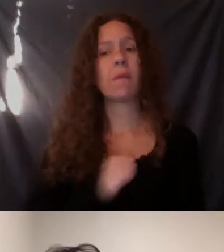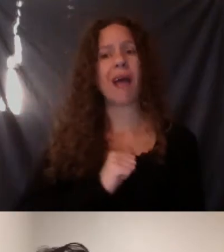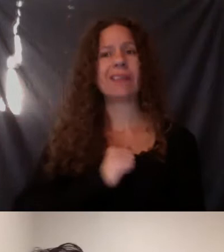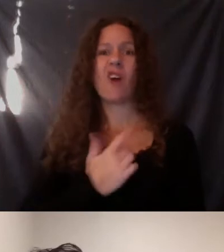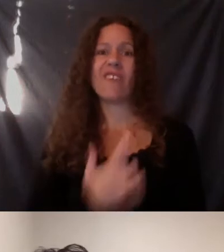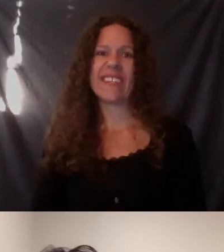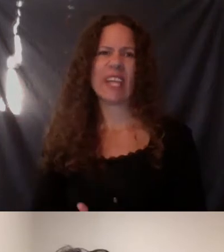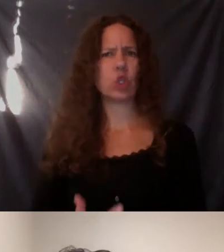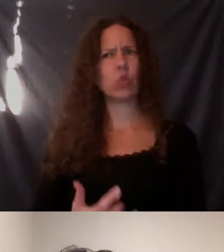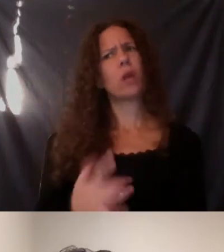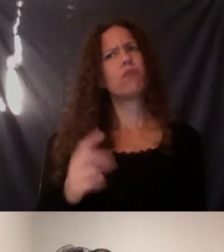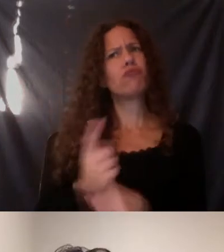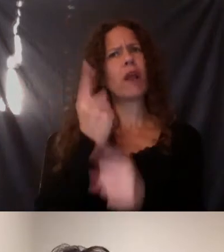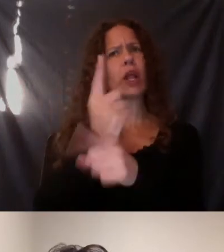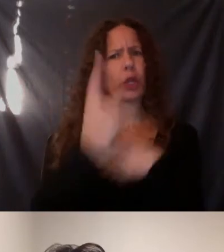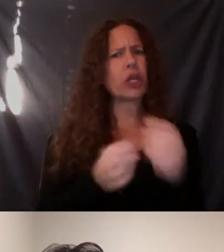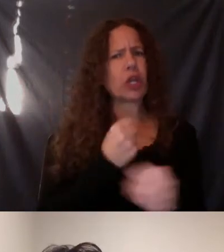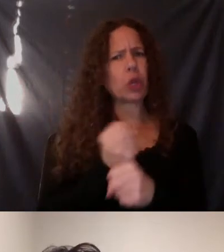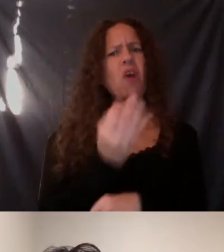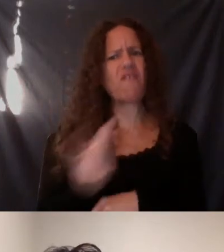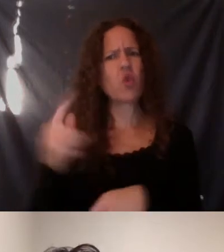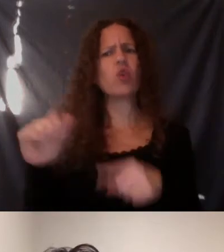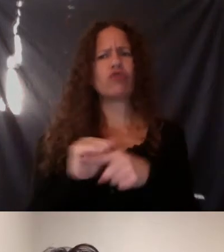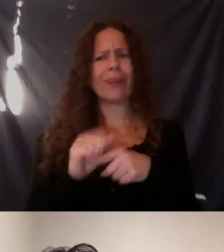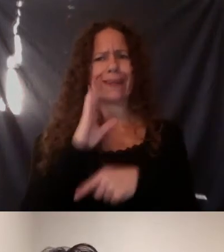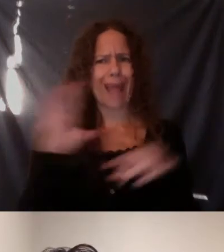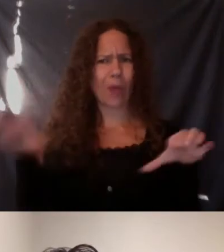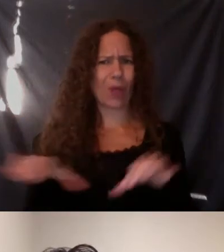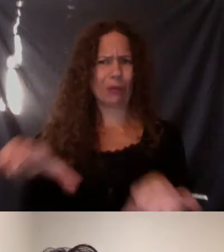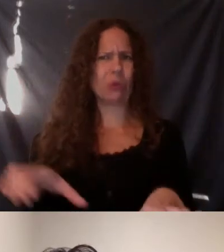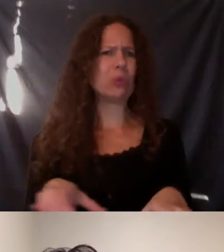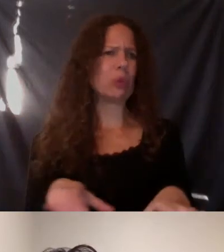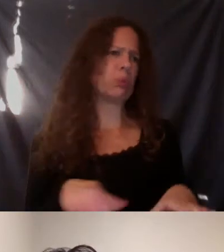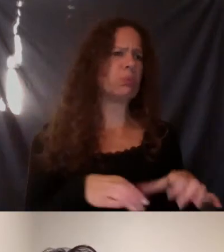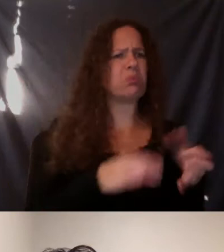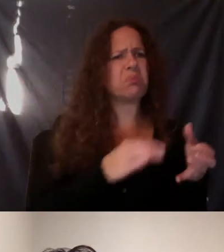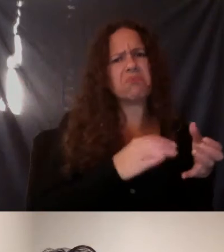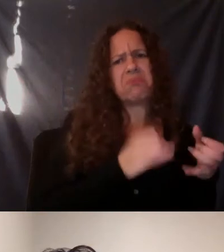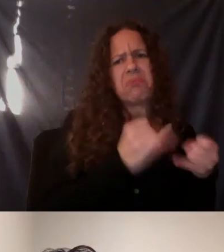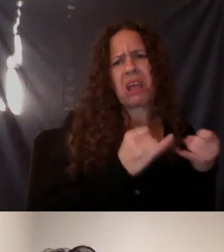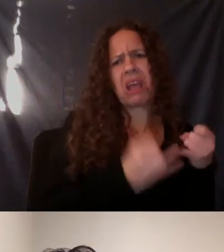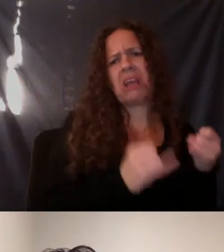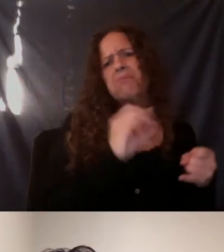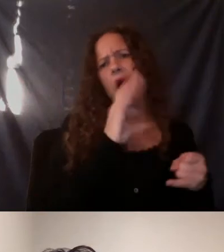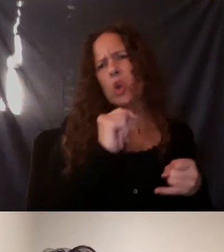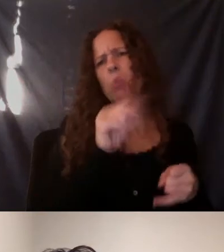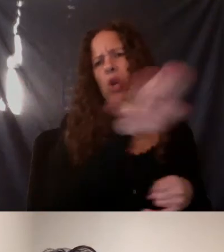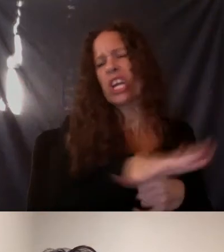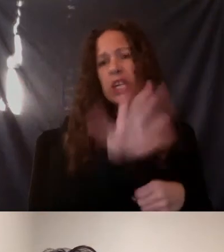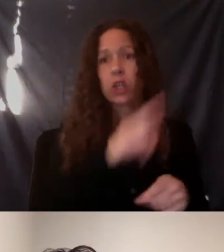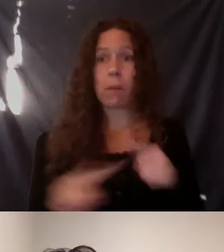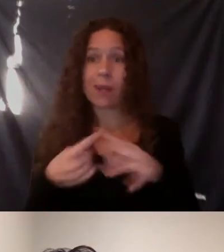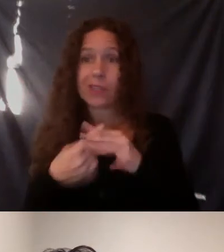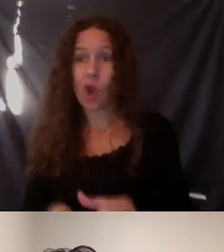in a typical year a couple of trainings, usually in mid to late October. We started this in we started actually holding trainings in